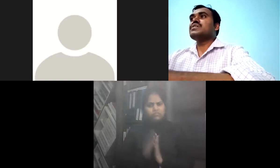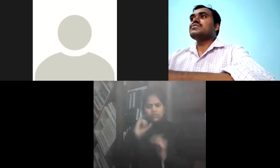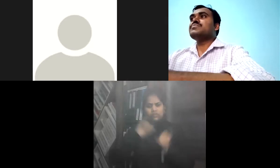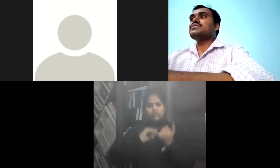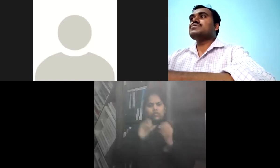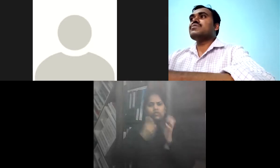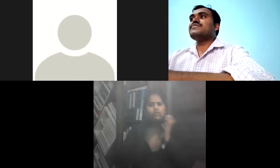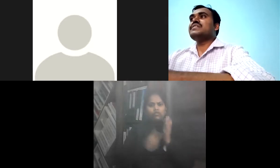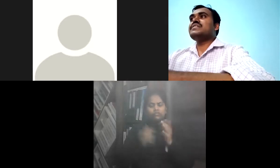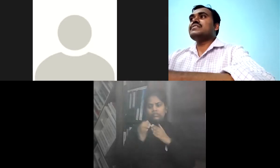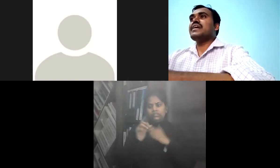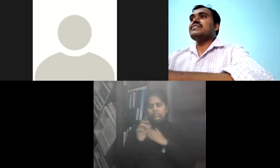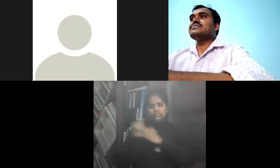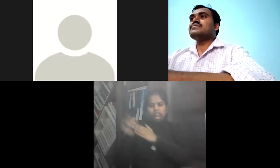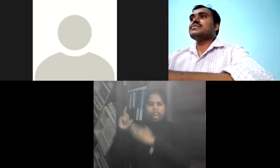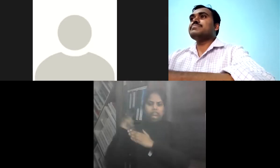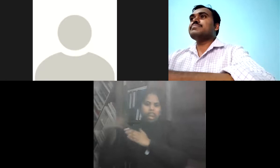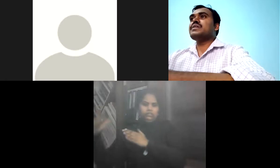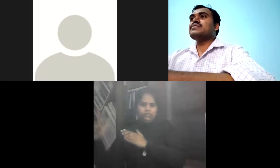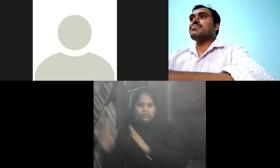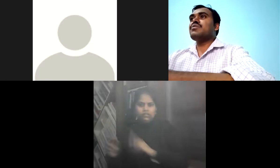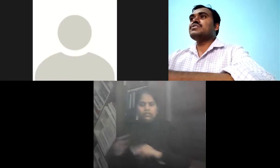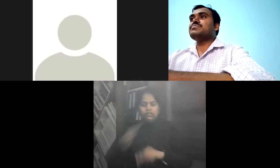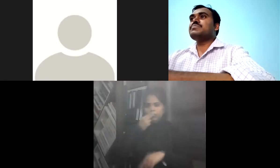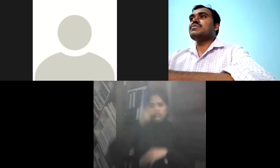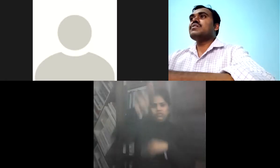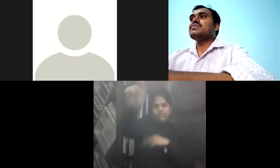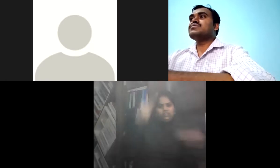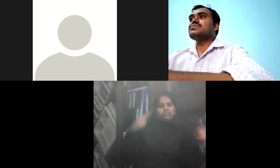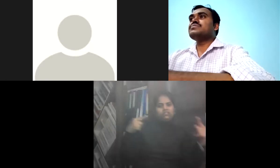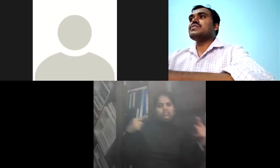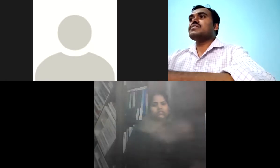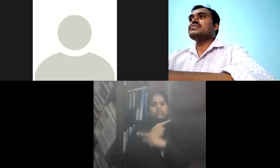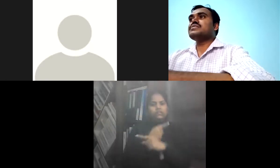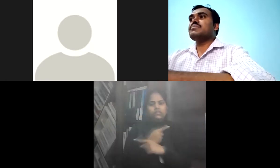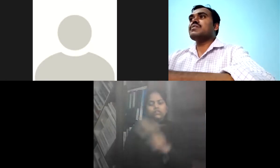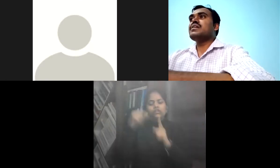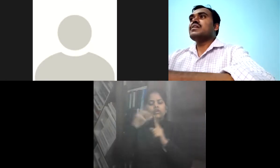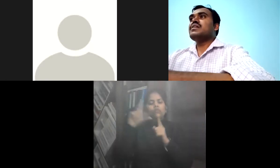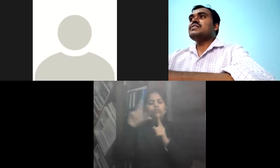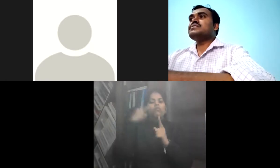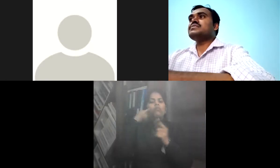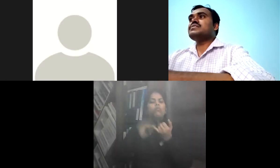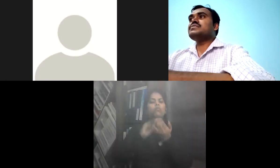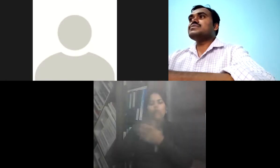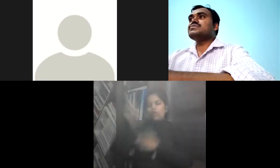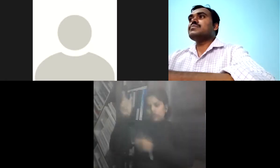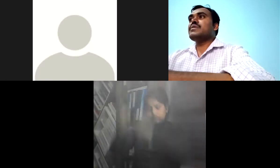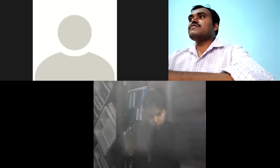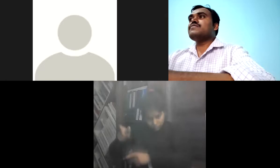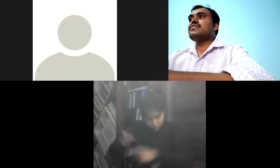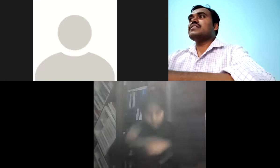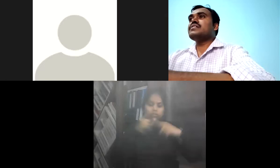oppose the oppressive rule of Hitler against the Polish people, the Jews, and the disabled. His resistance is